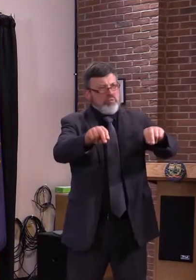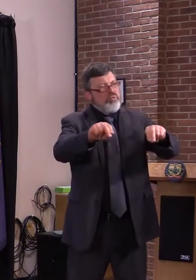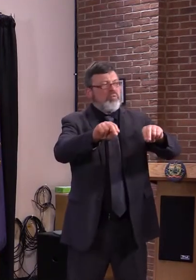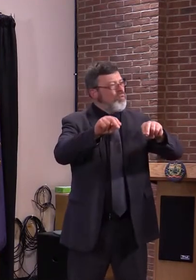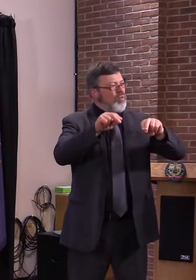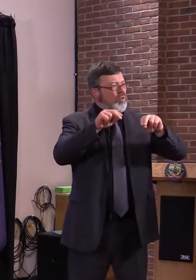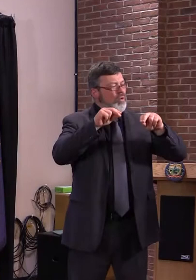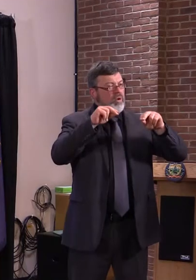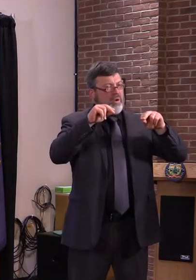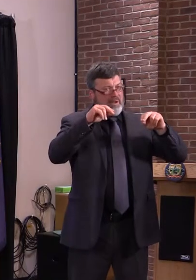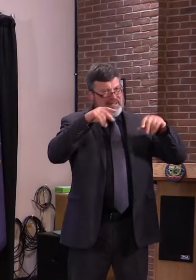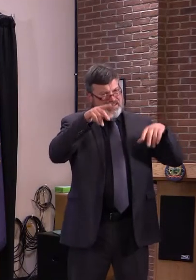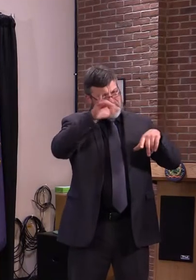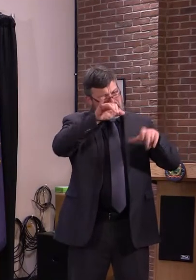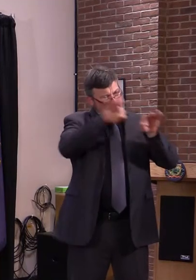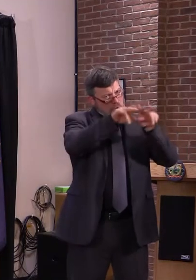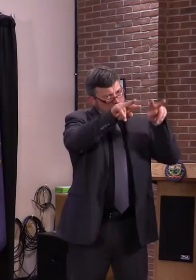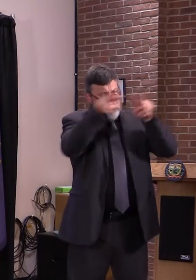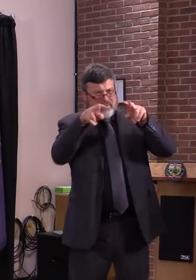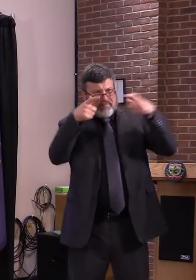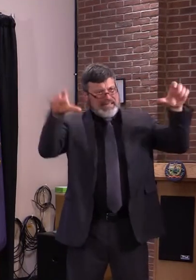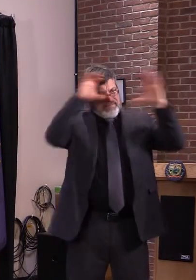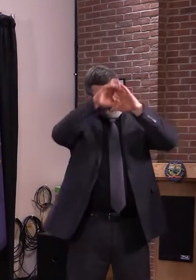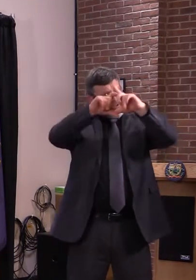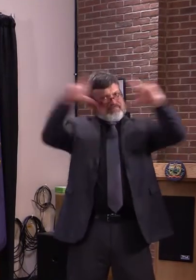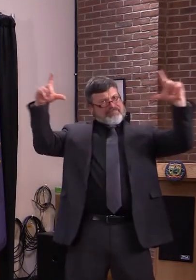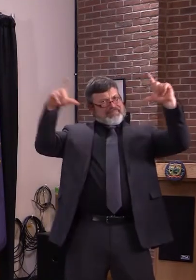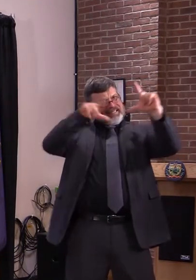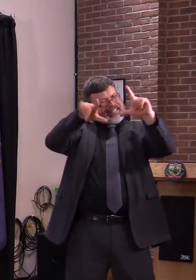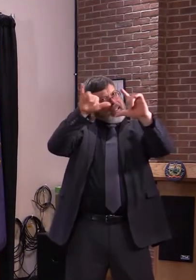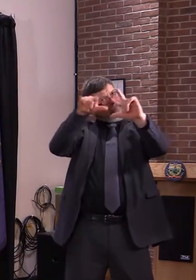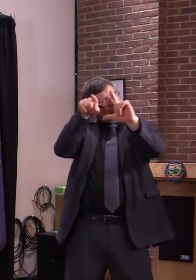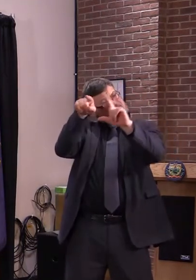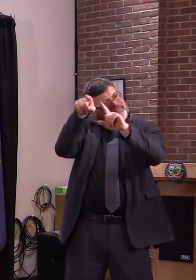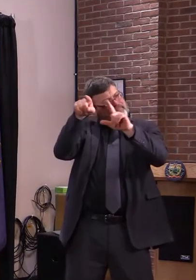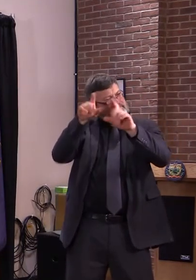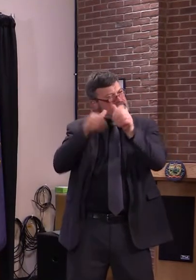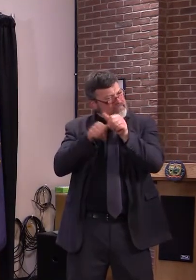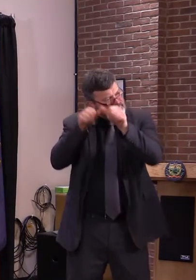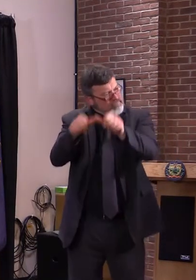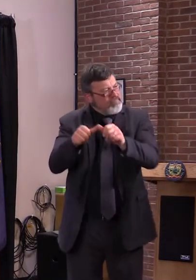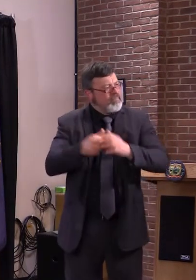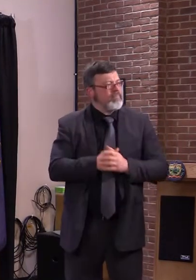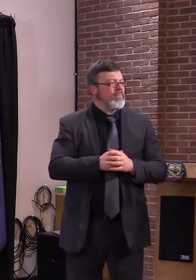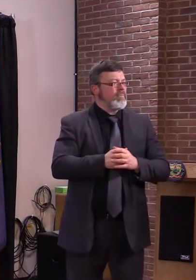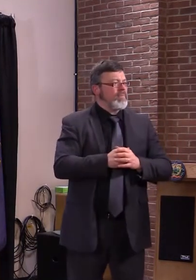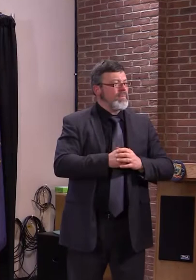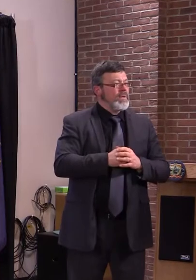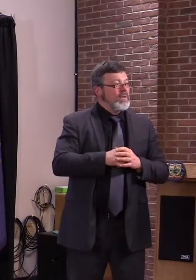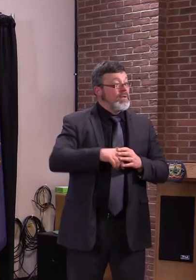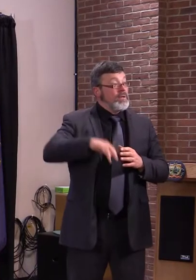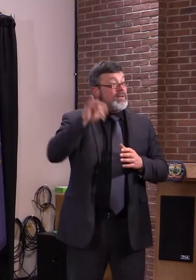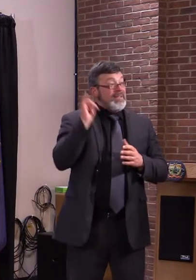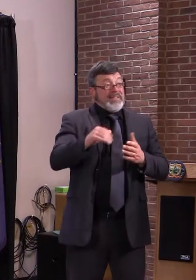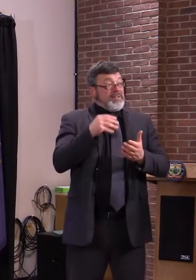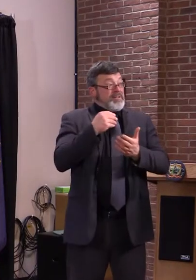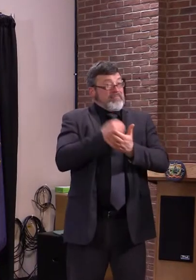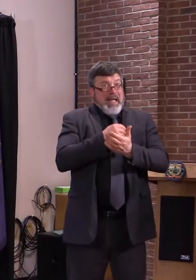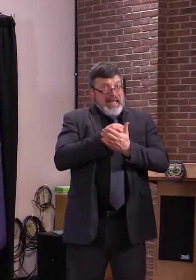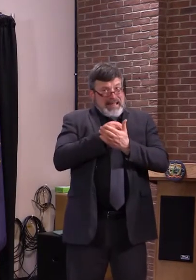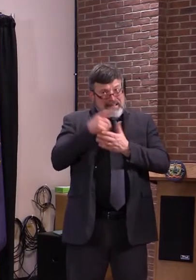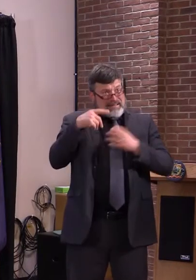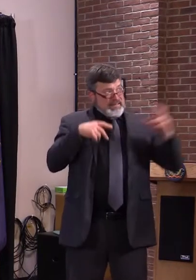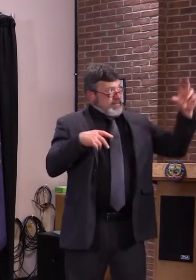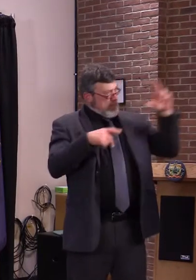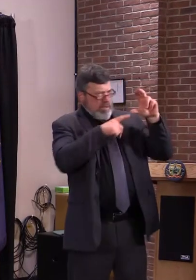funding where surplus general funds could be used instead. Now, I'm sure this may sound like nitpicking